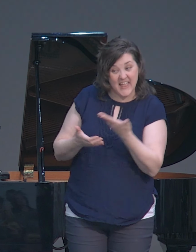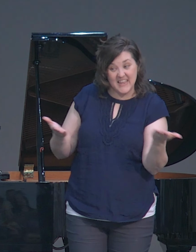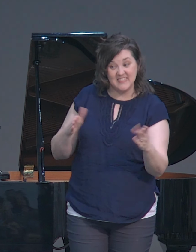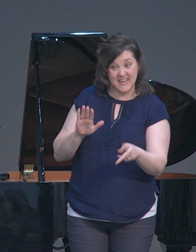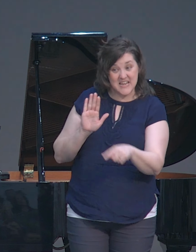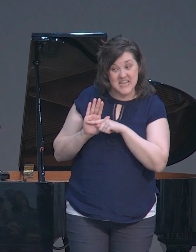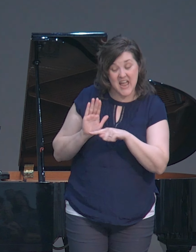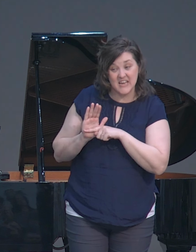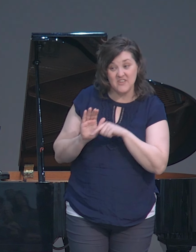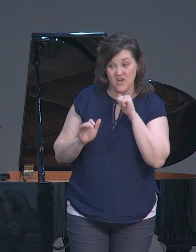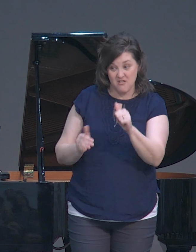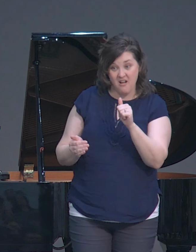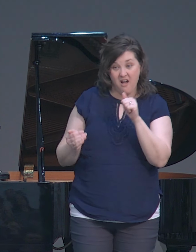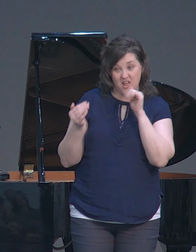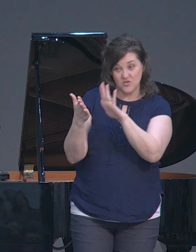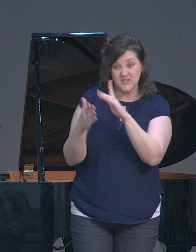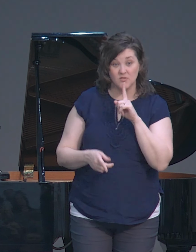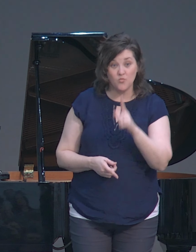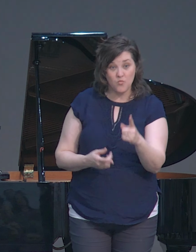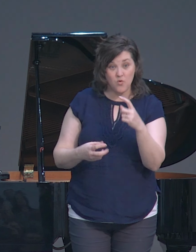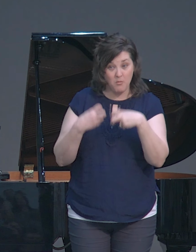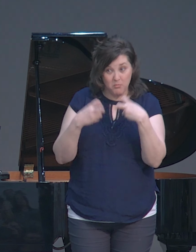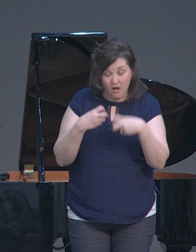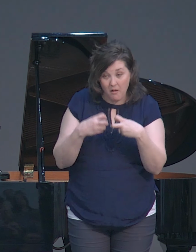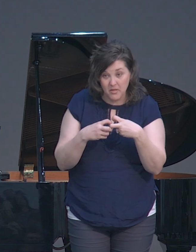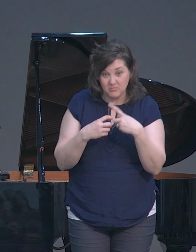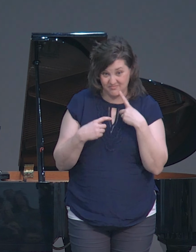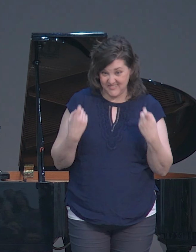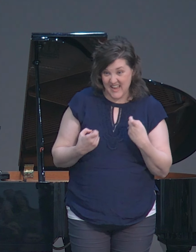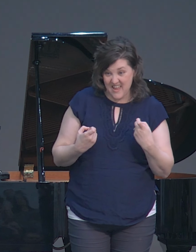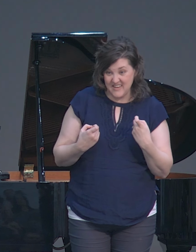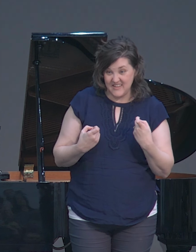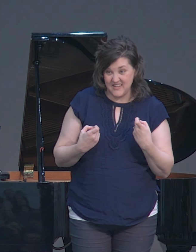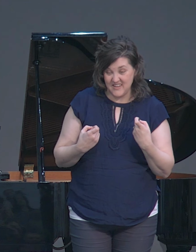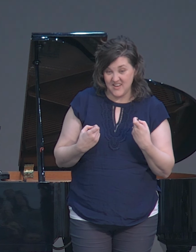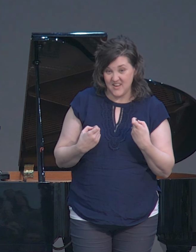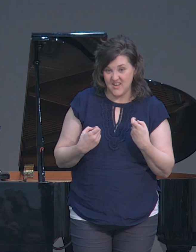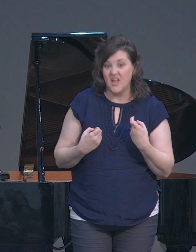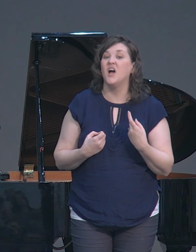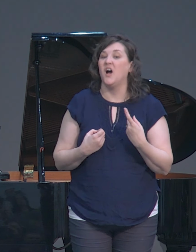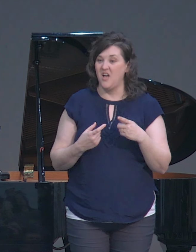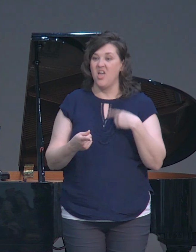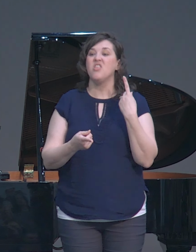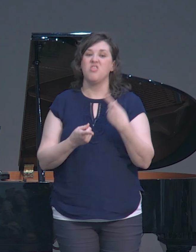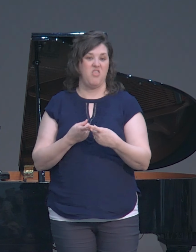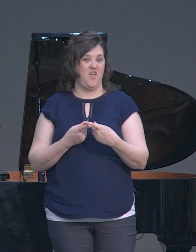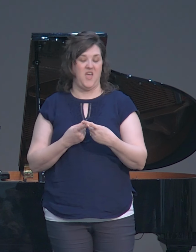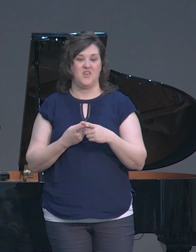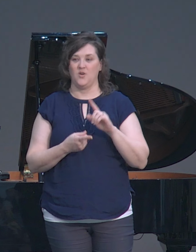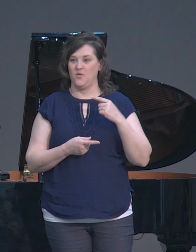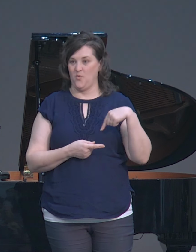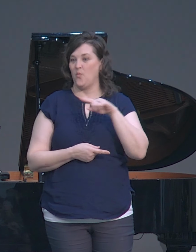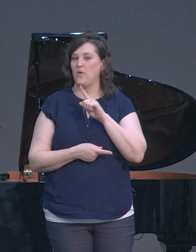addressing the real problem, then we can be silenced with the good news.